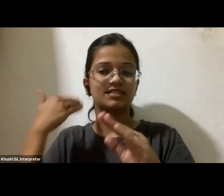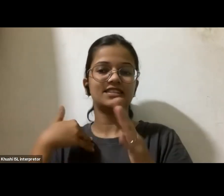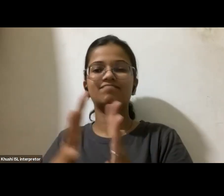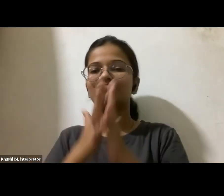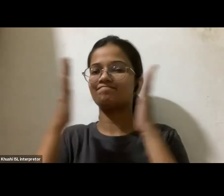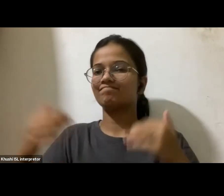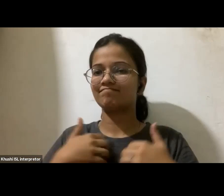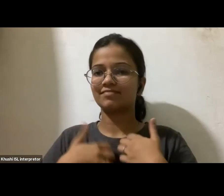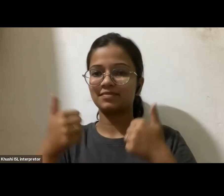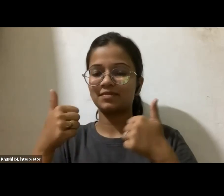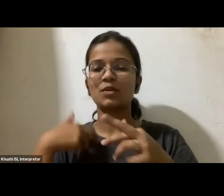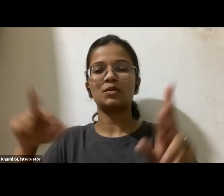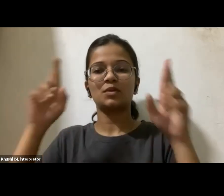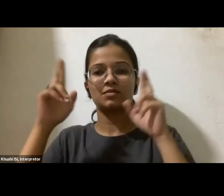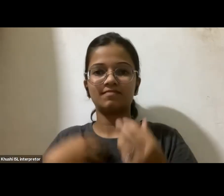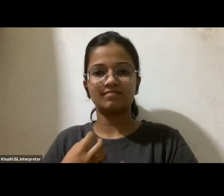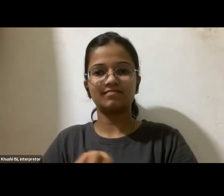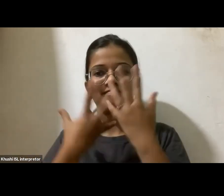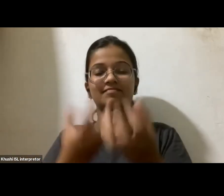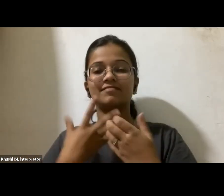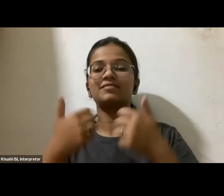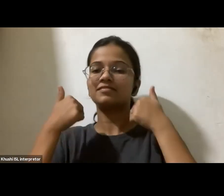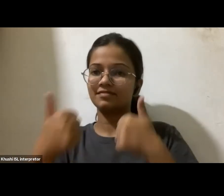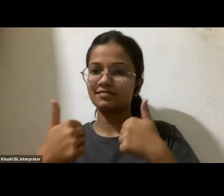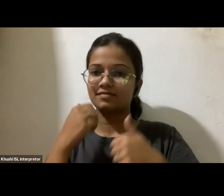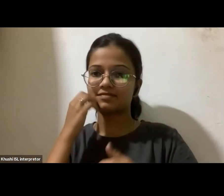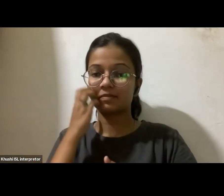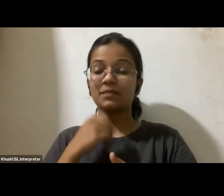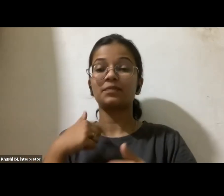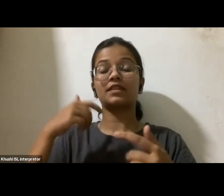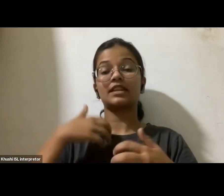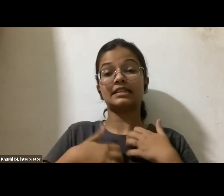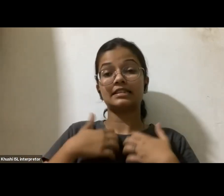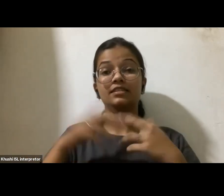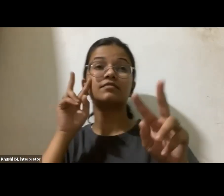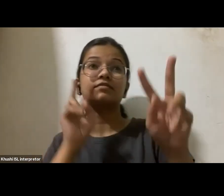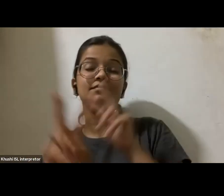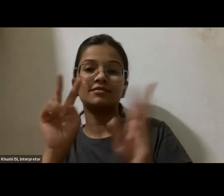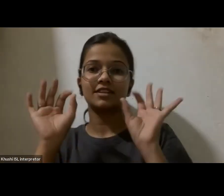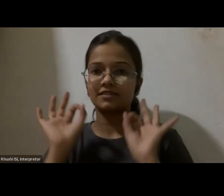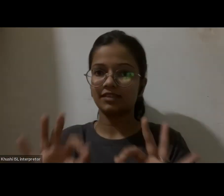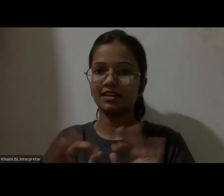personally for me. Hope I was able to impart some interesting things to look at and hear.